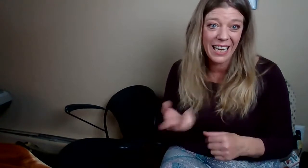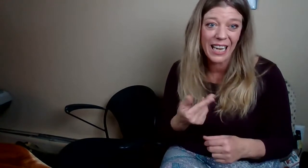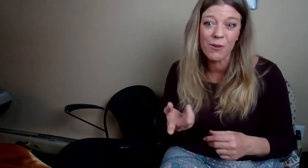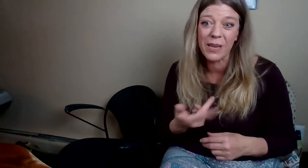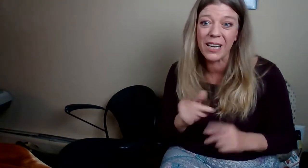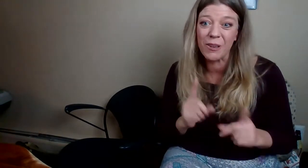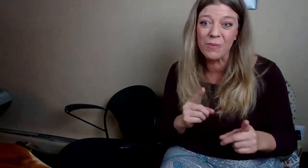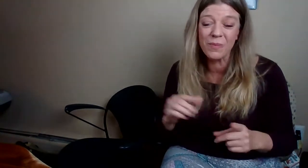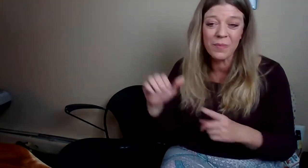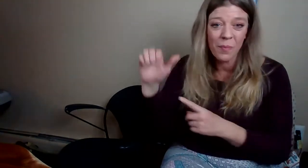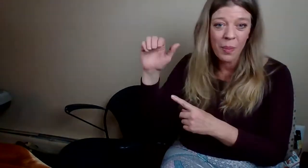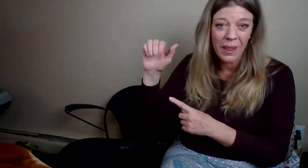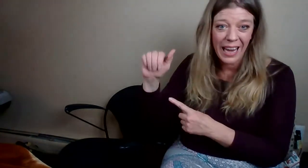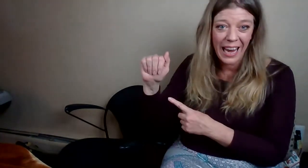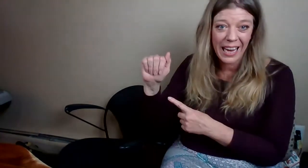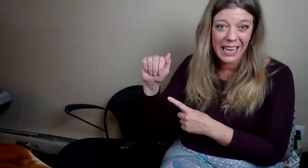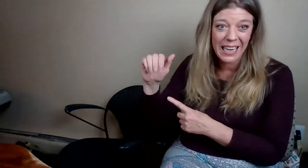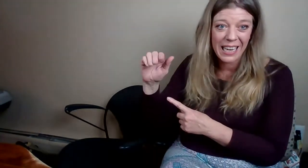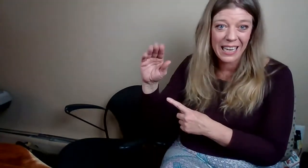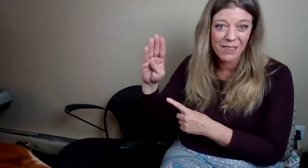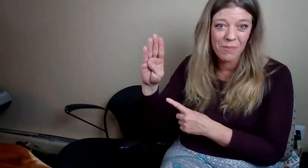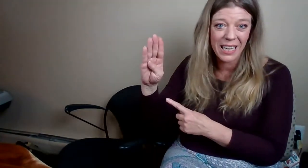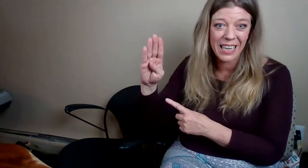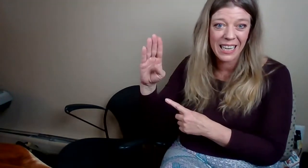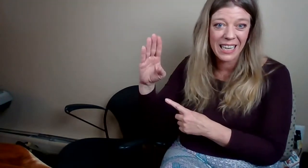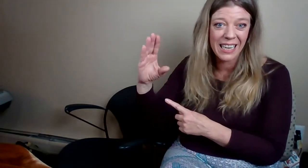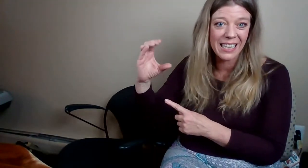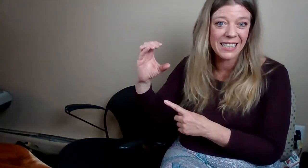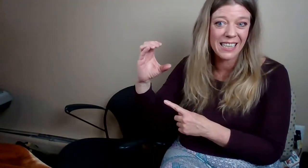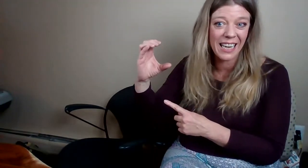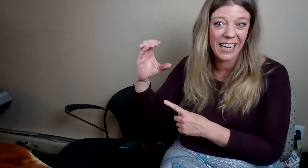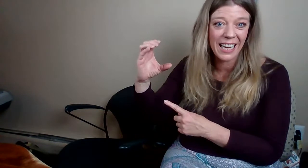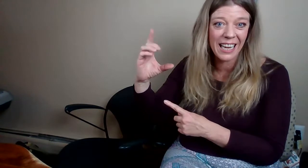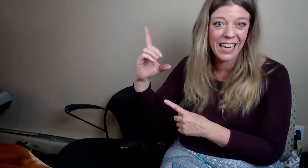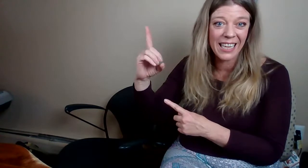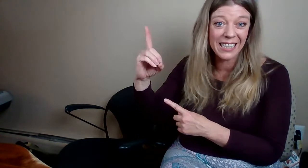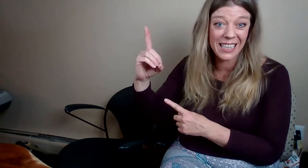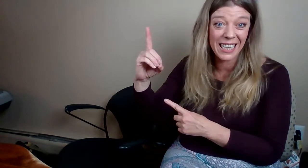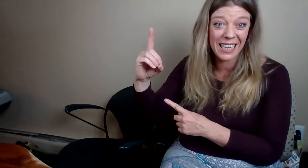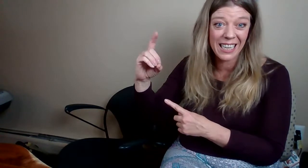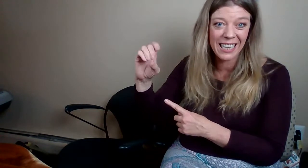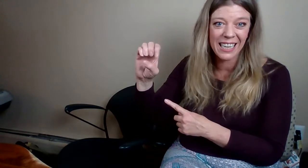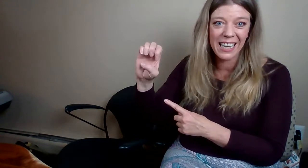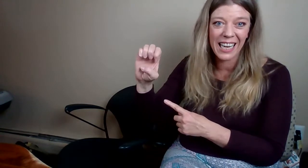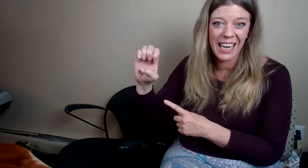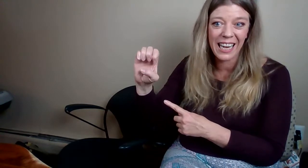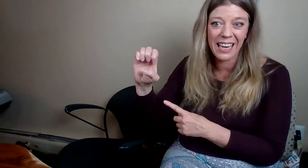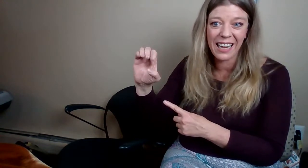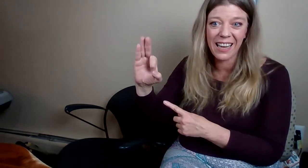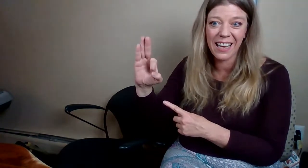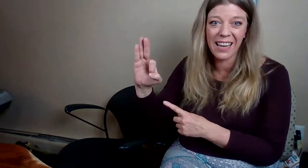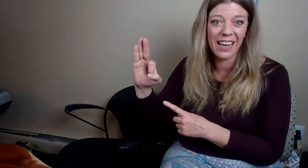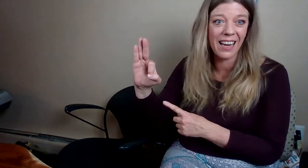Here we go. A, B, C, D, E,